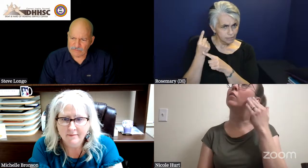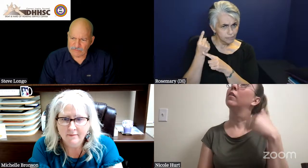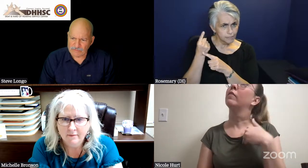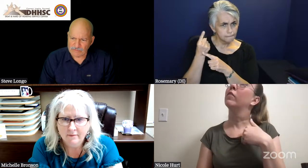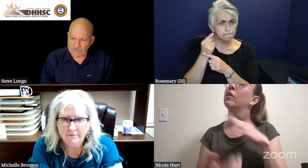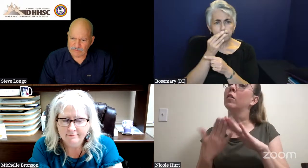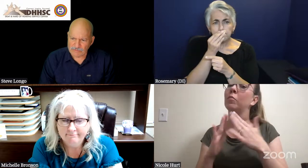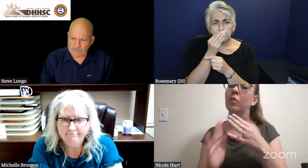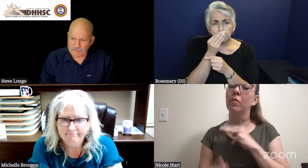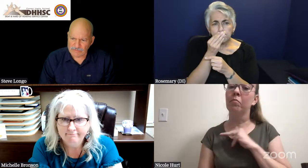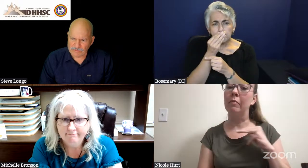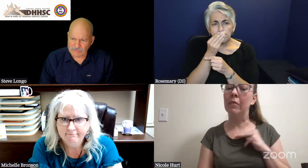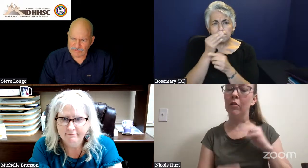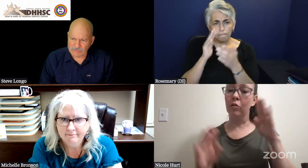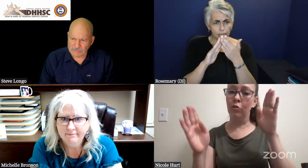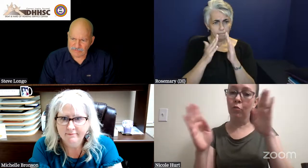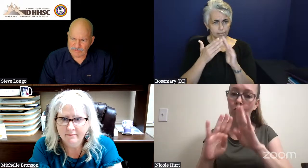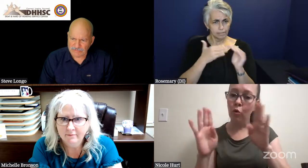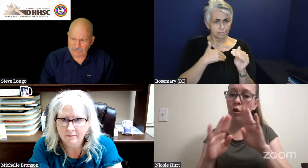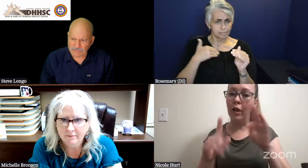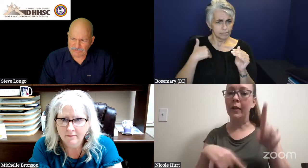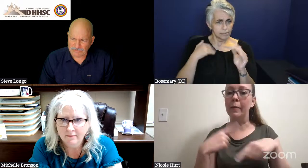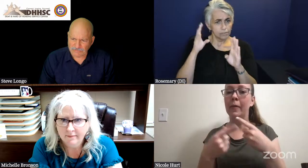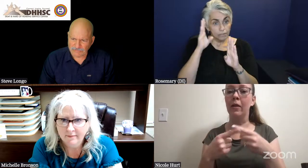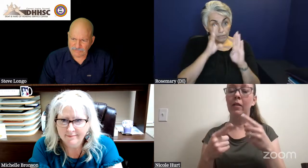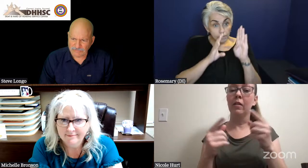said that there's new staff in Salinas.